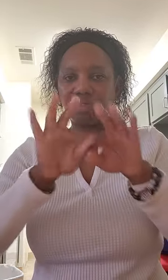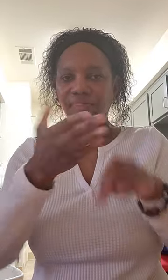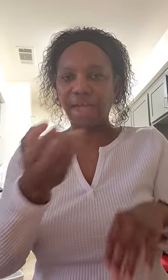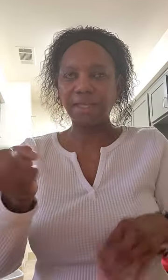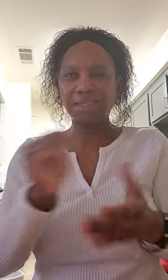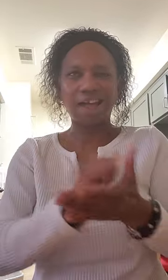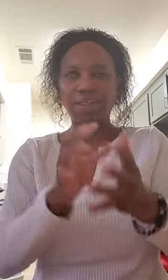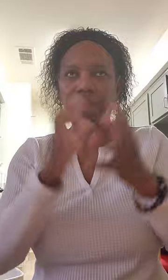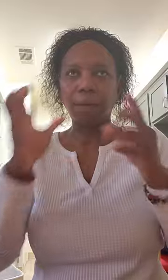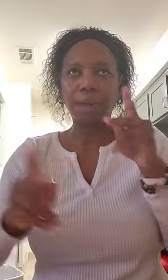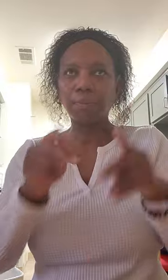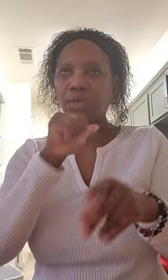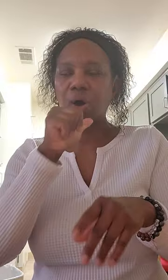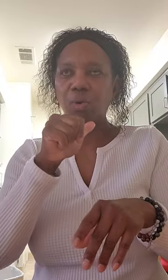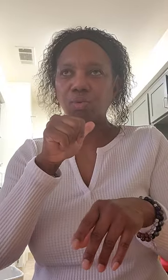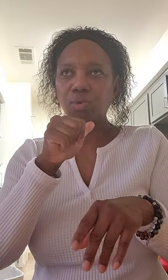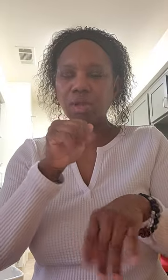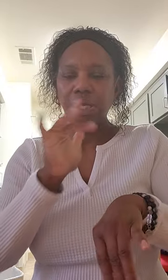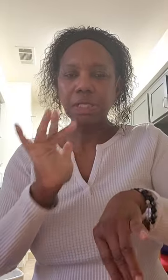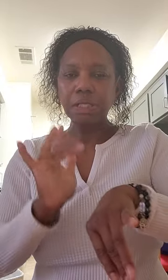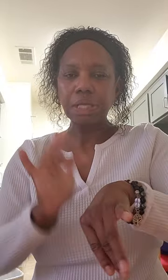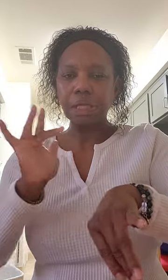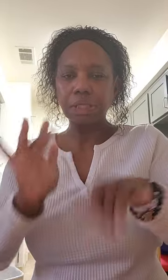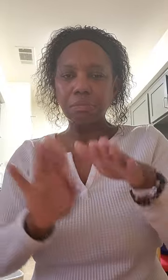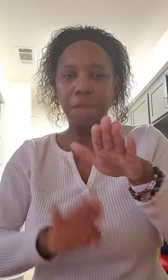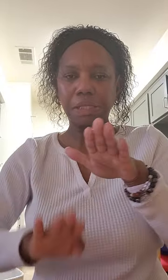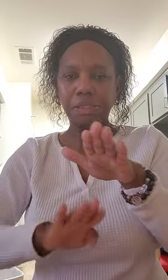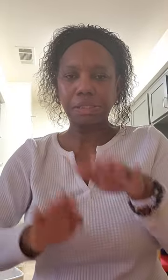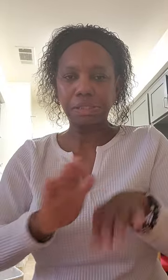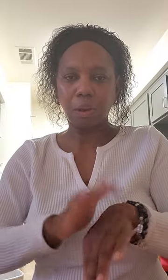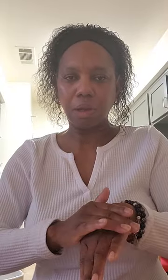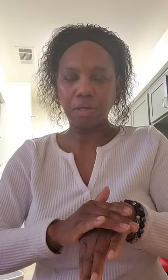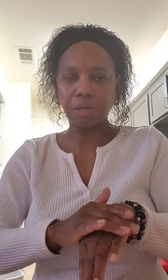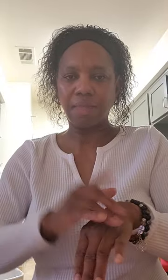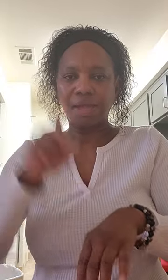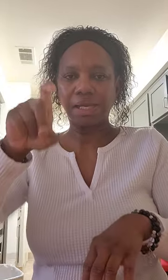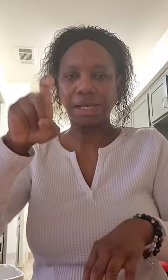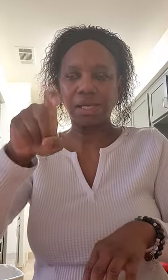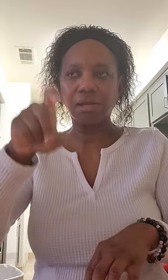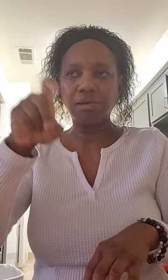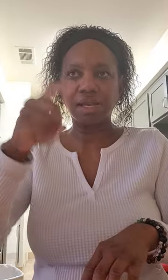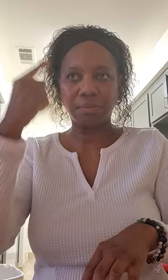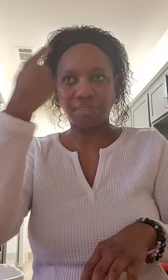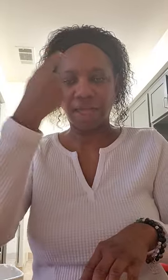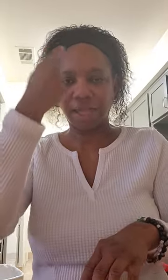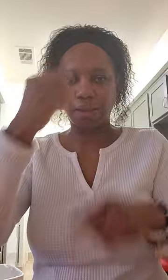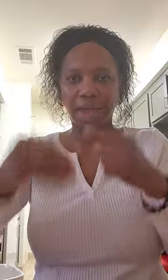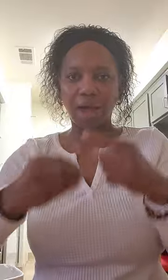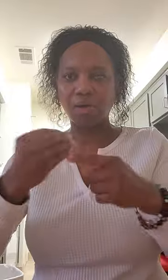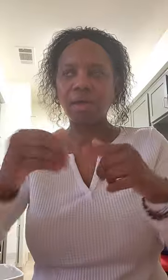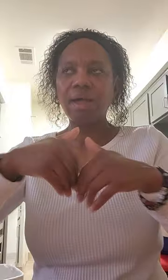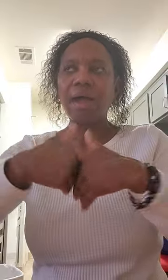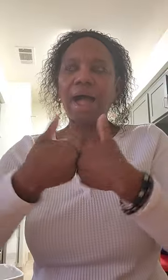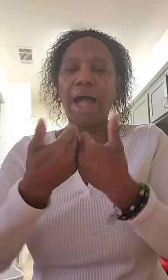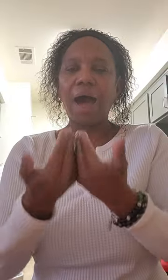things that a lot of people don't touch base on and they need need to be thinking about how